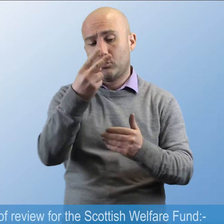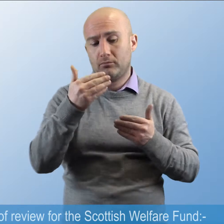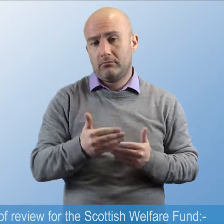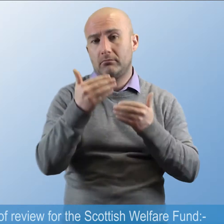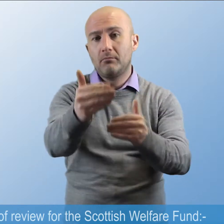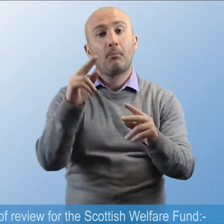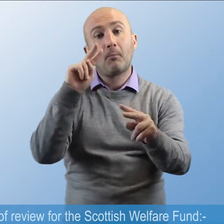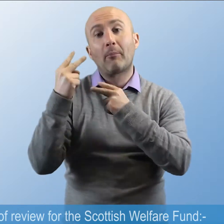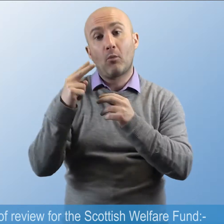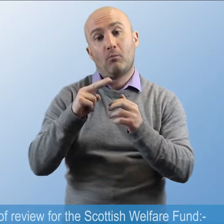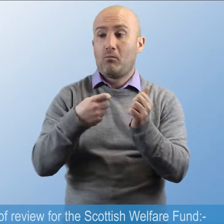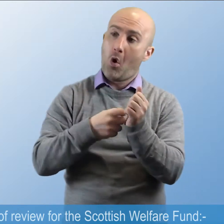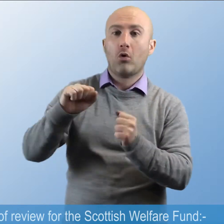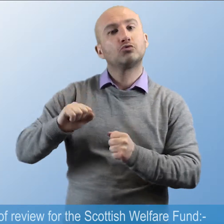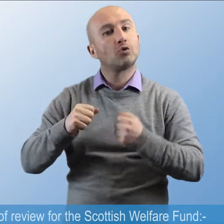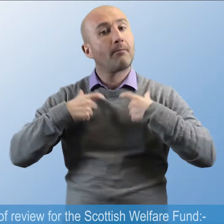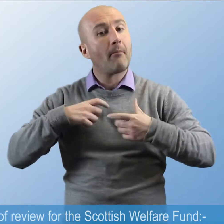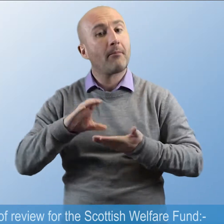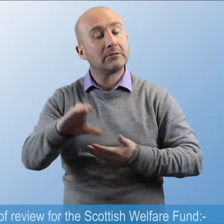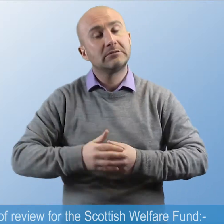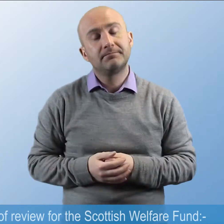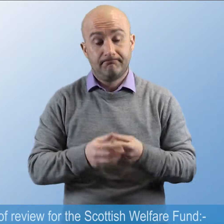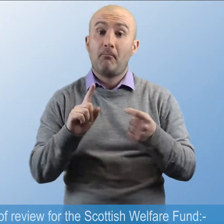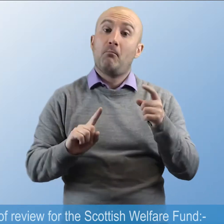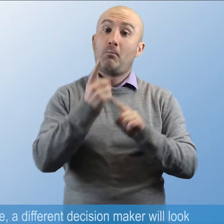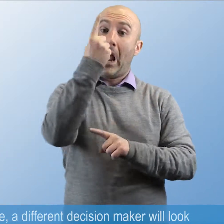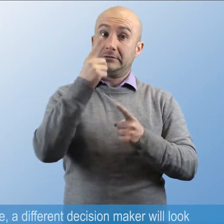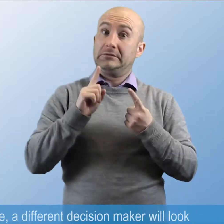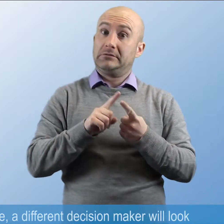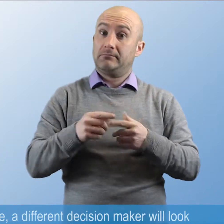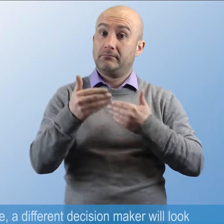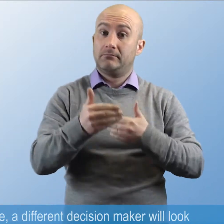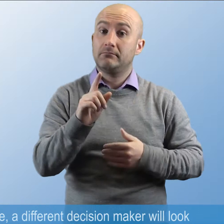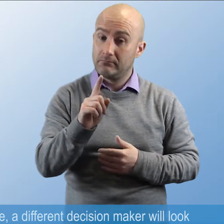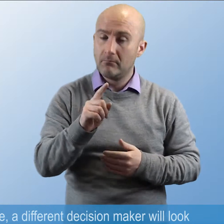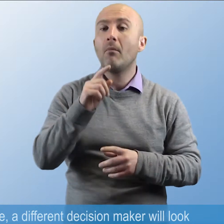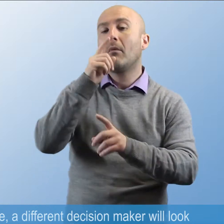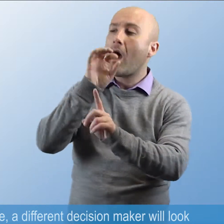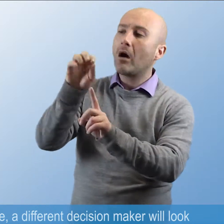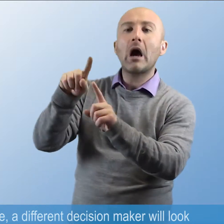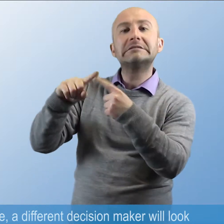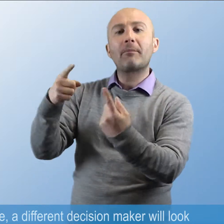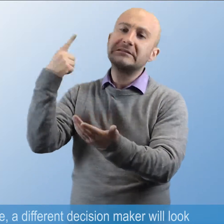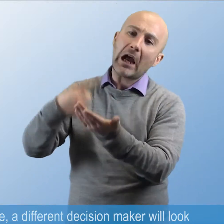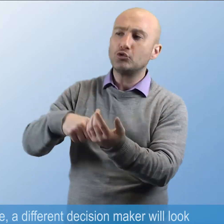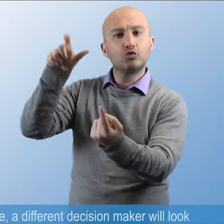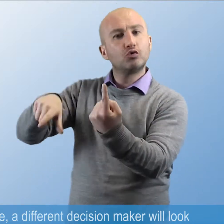for a review. There are 2 stages of review for the Scottish Welfare Fund. 1. For the